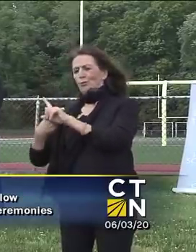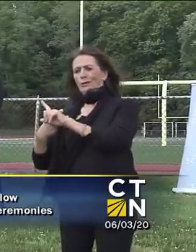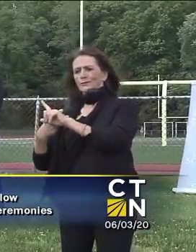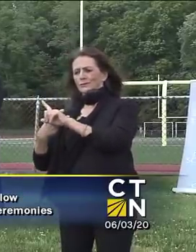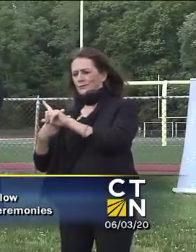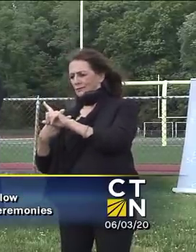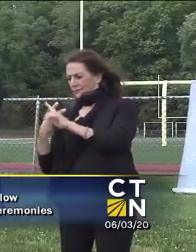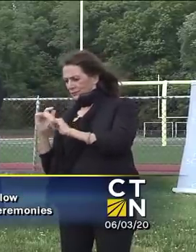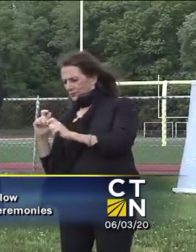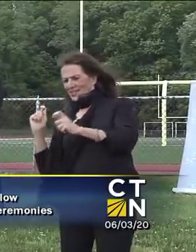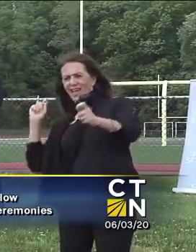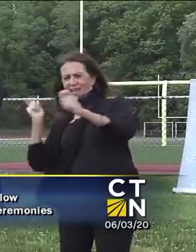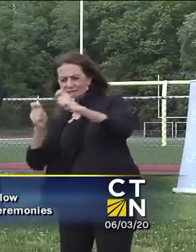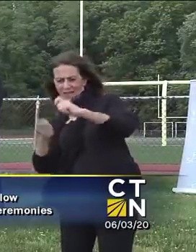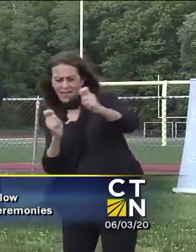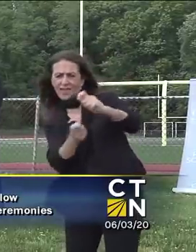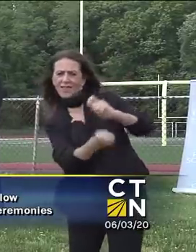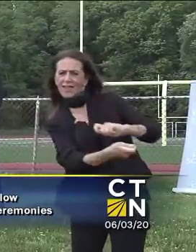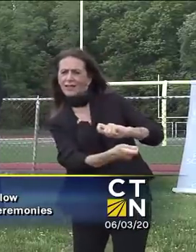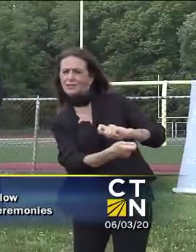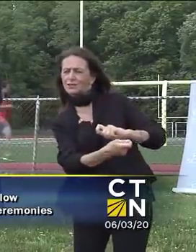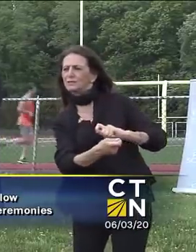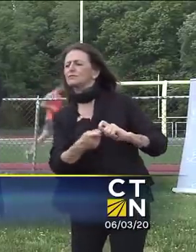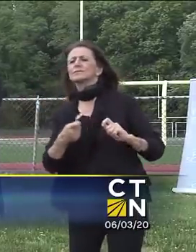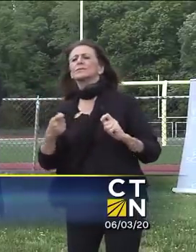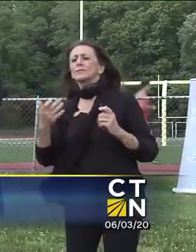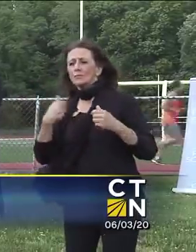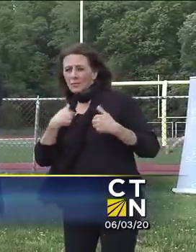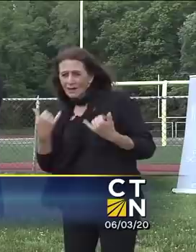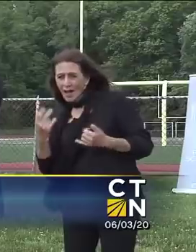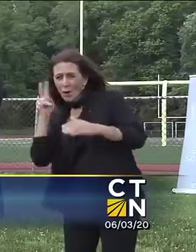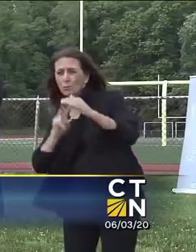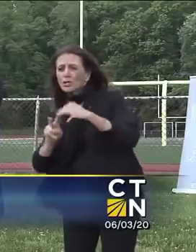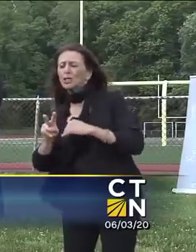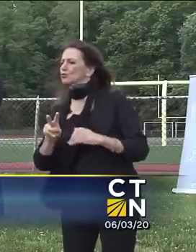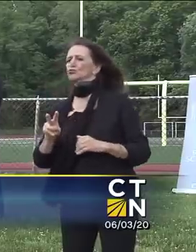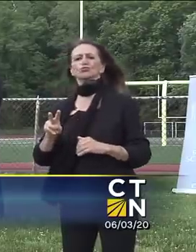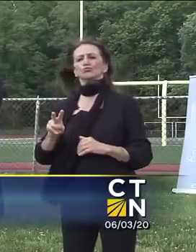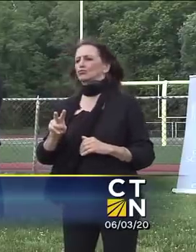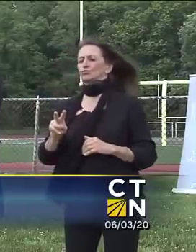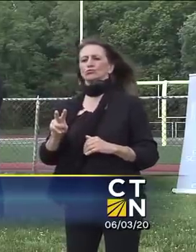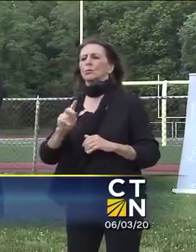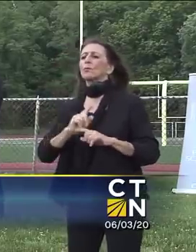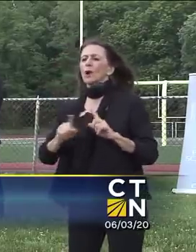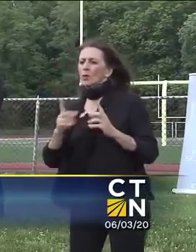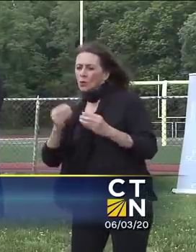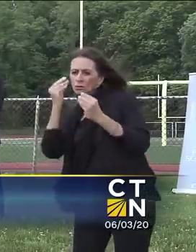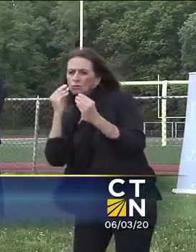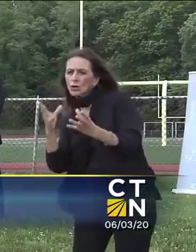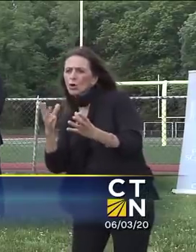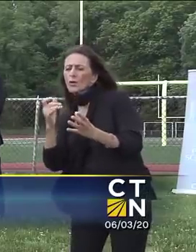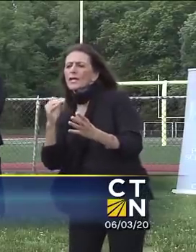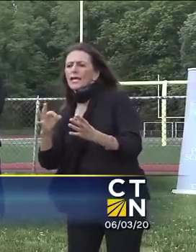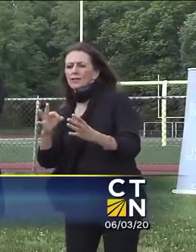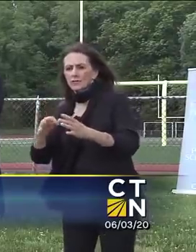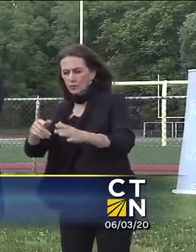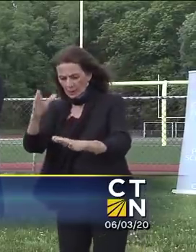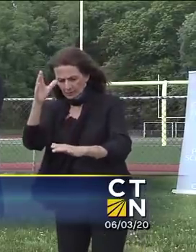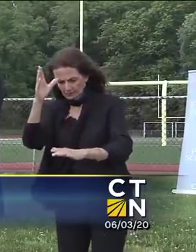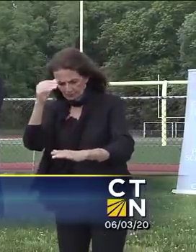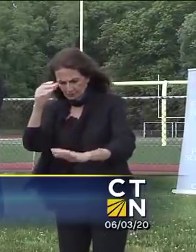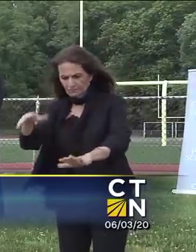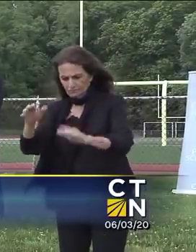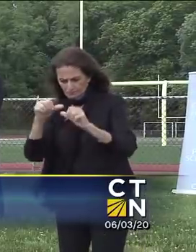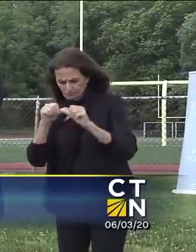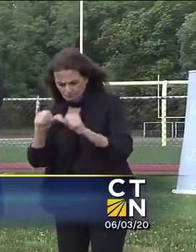are today. I don't want to make any unrealistic predictions, but I am trying to say that if we stay disciplined with what we're doing, what